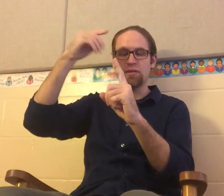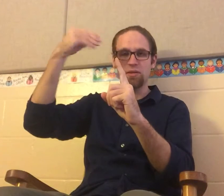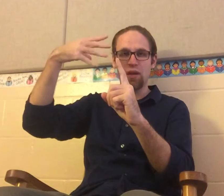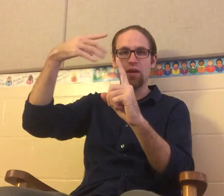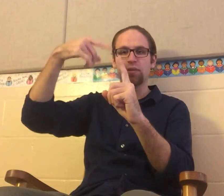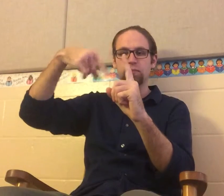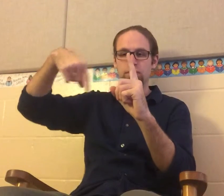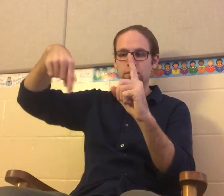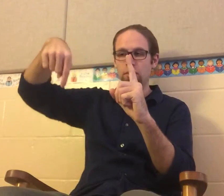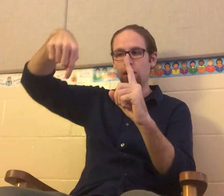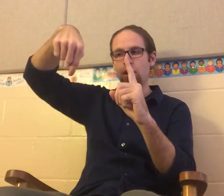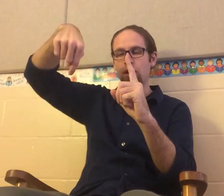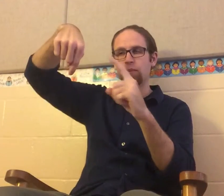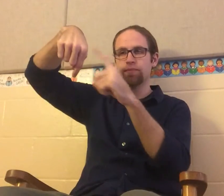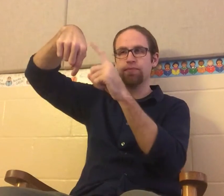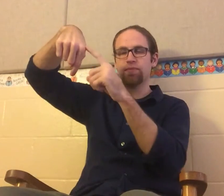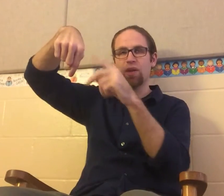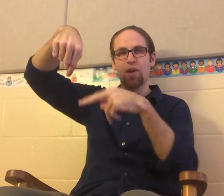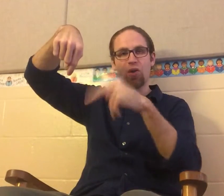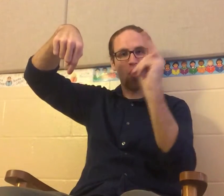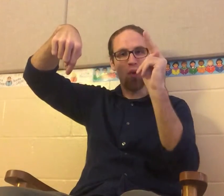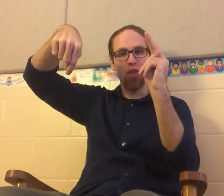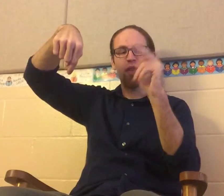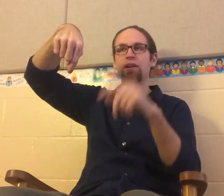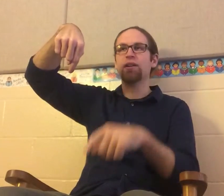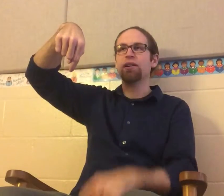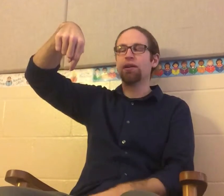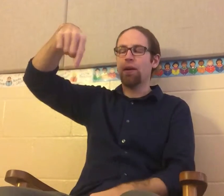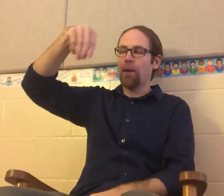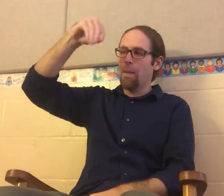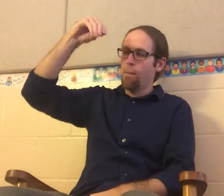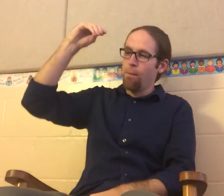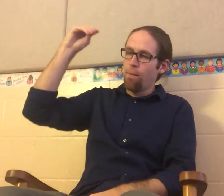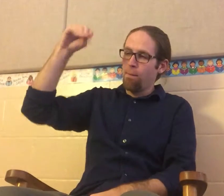it receives more intense light from the sun at a more direct angle.